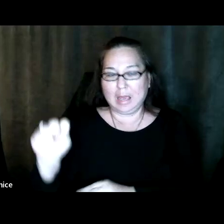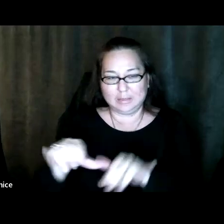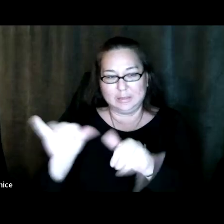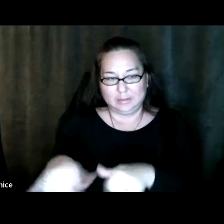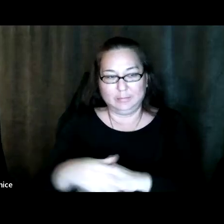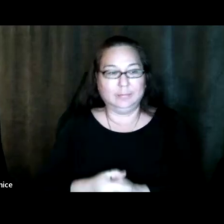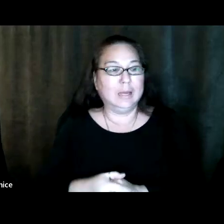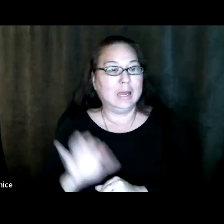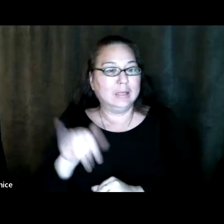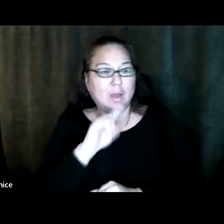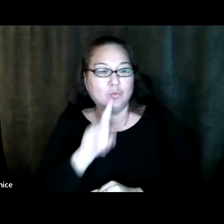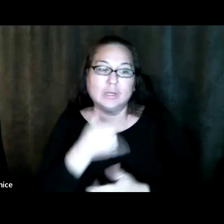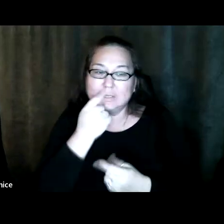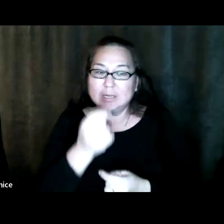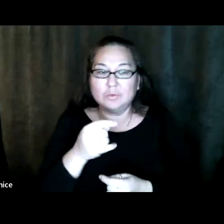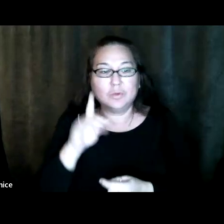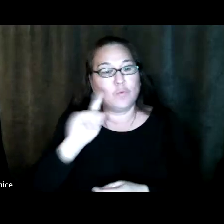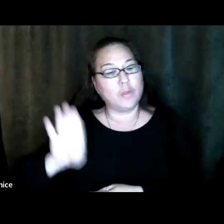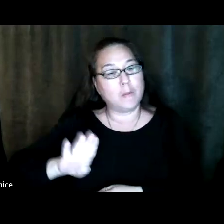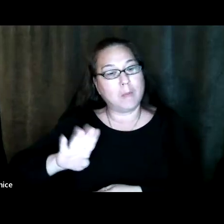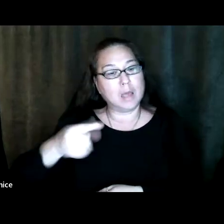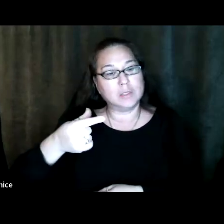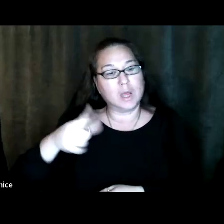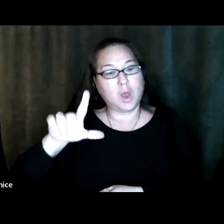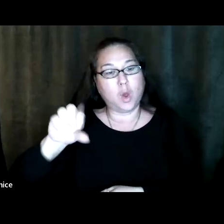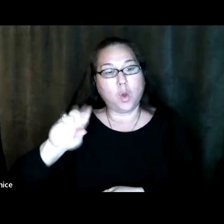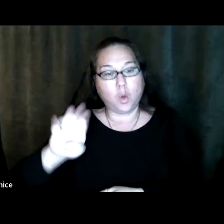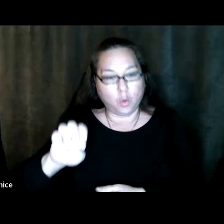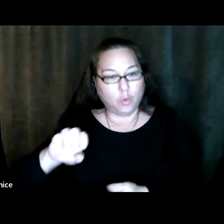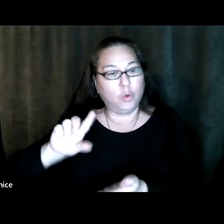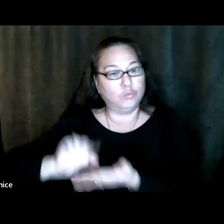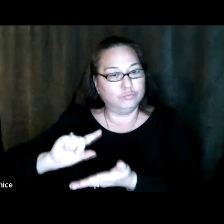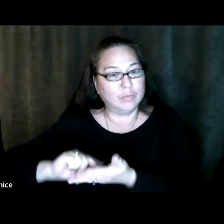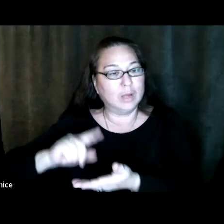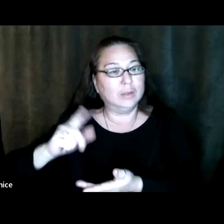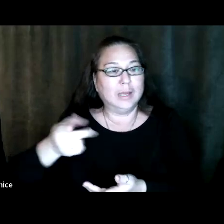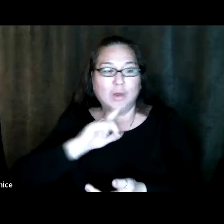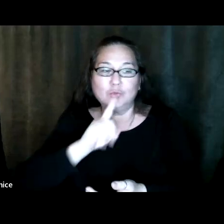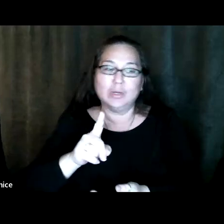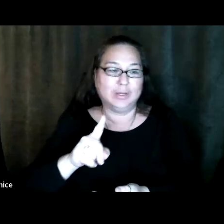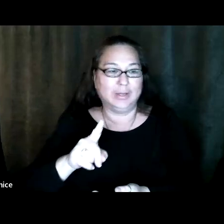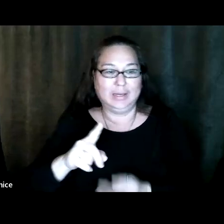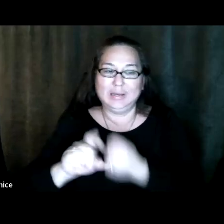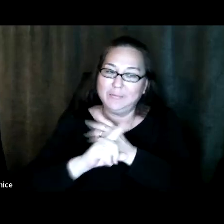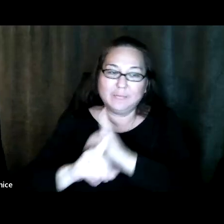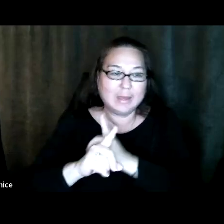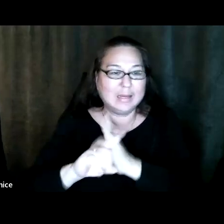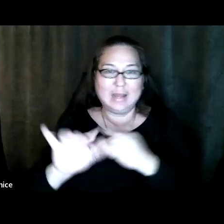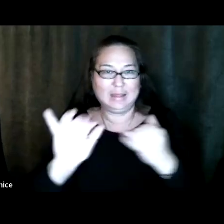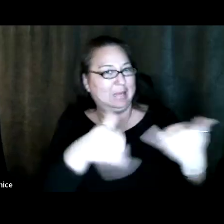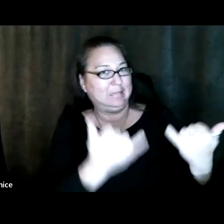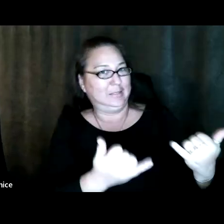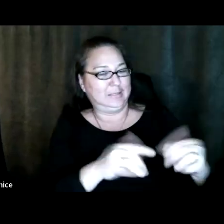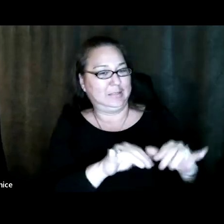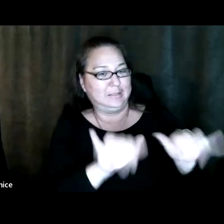system. For them, fairness requires that every child in our Commonwealth, must master the same standards and